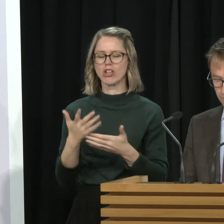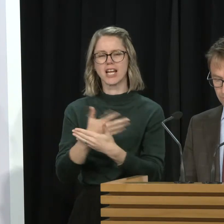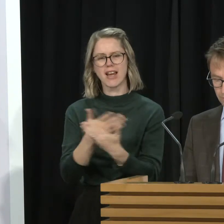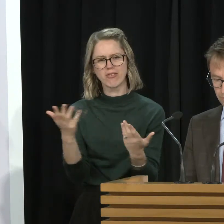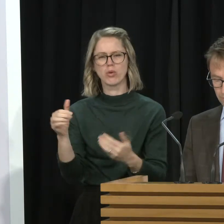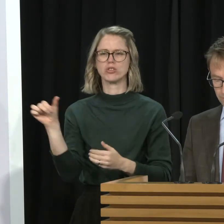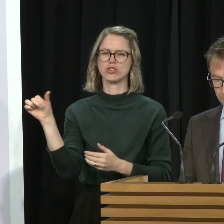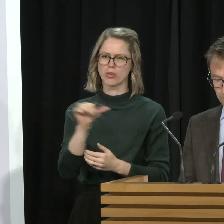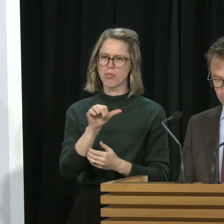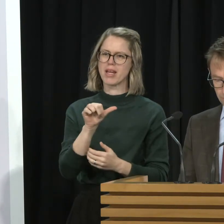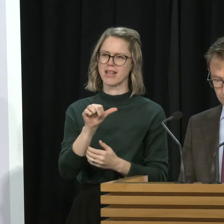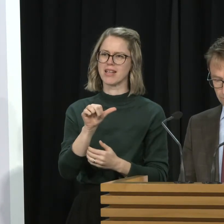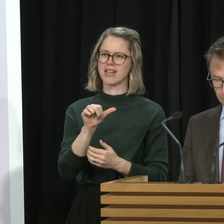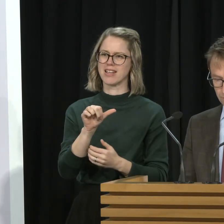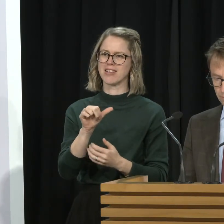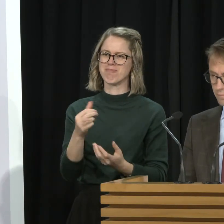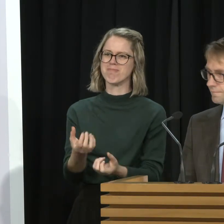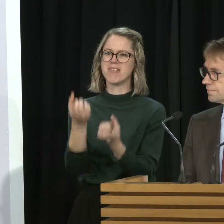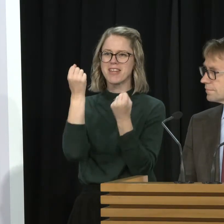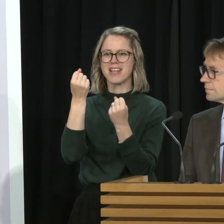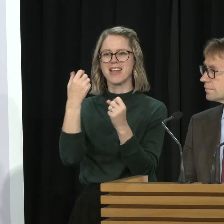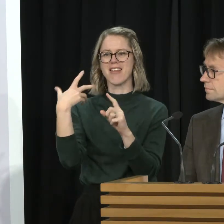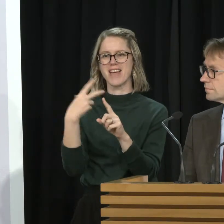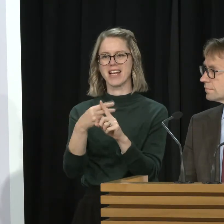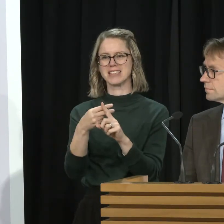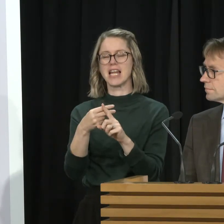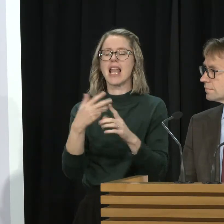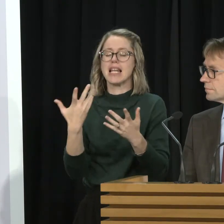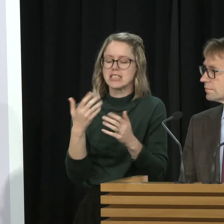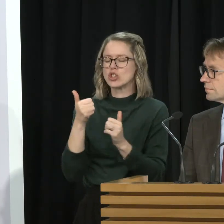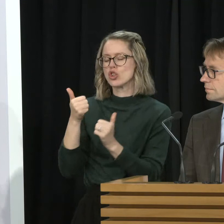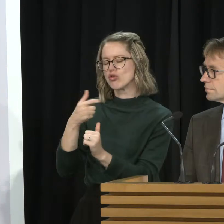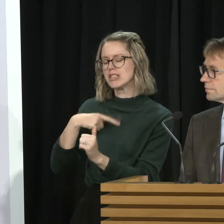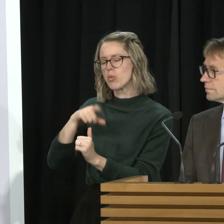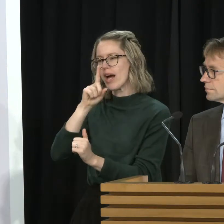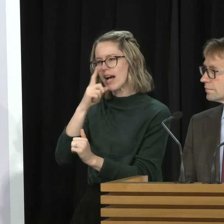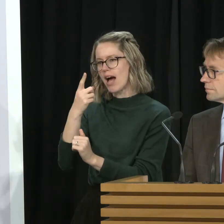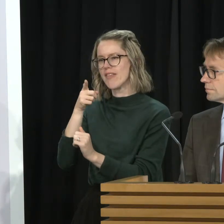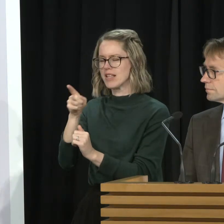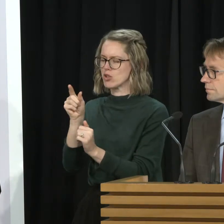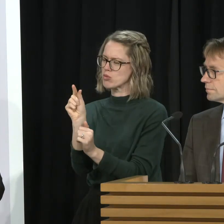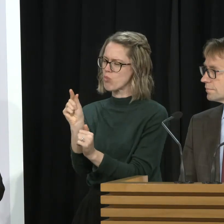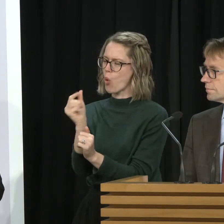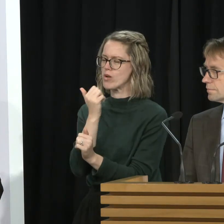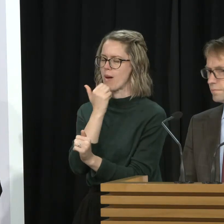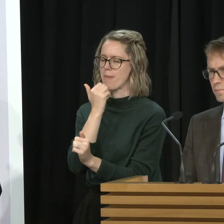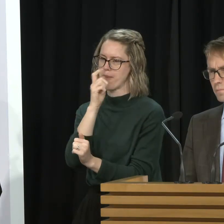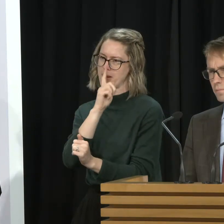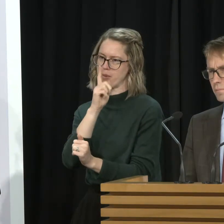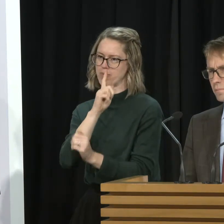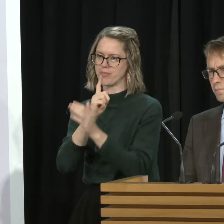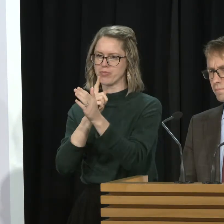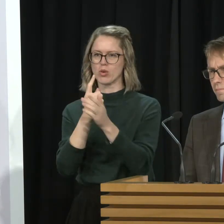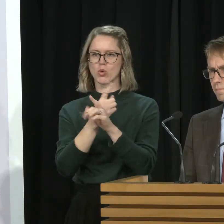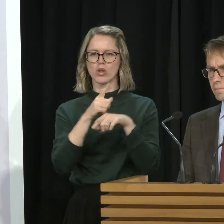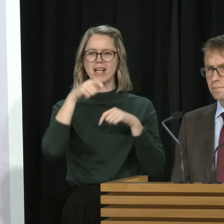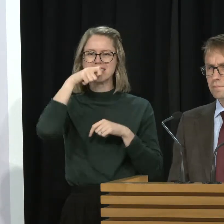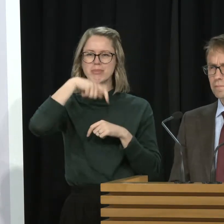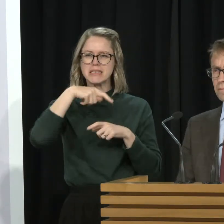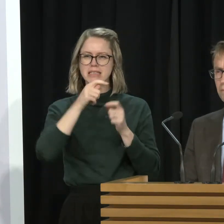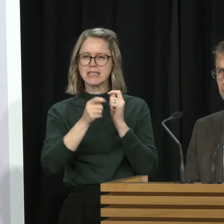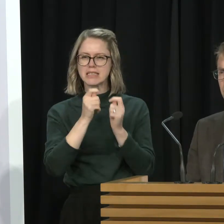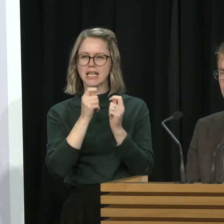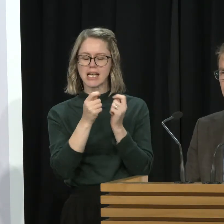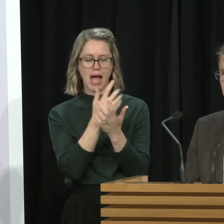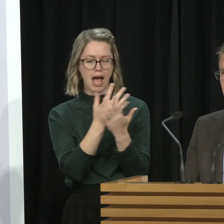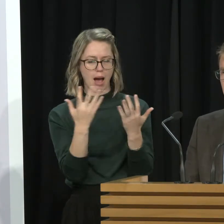Everyone should be taking up the vaccine unless there's a very, very good reason why they can't. And that's a very, very small number of people. You mentioned saliva testing as well. How many